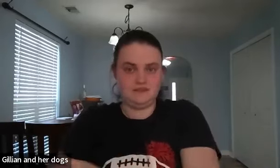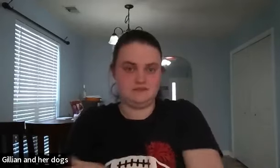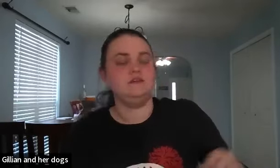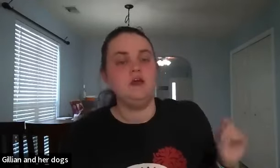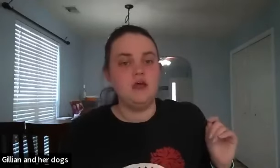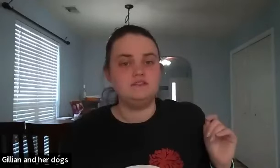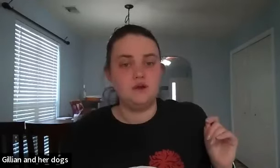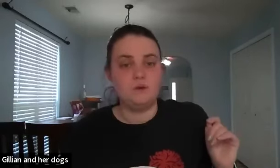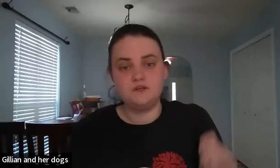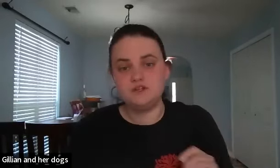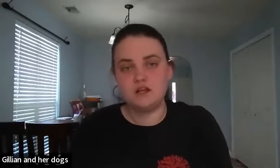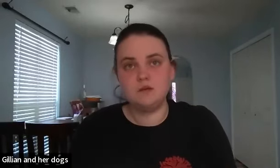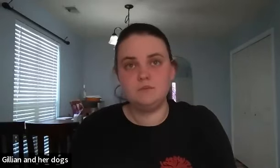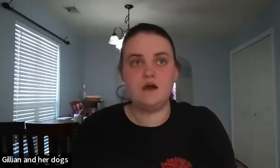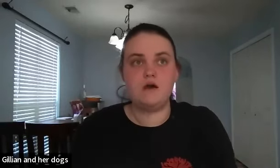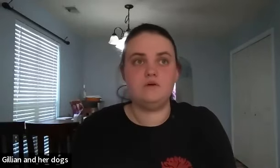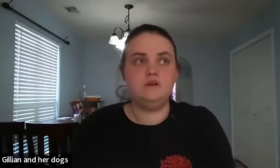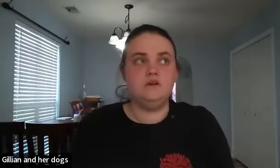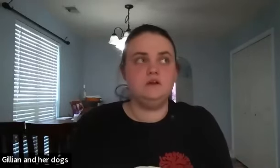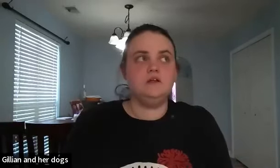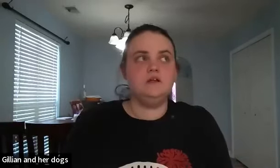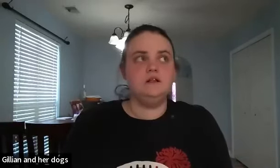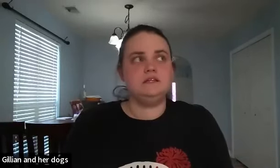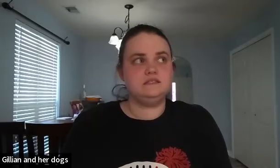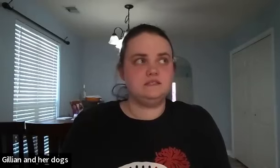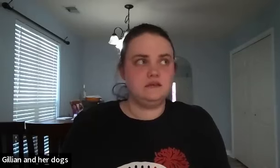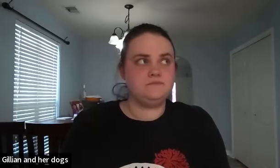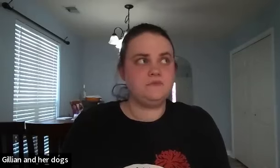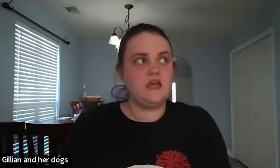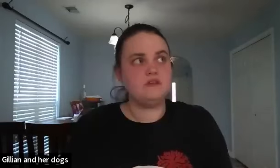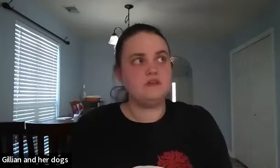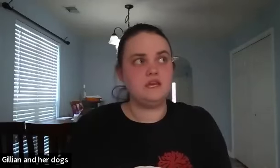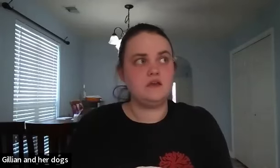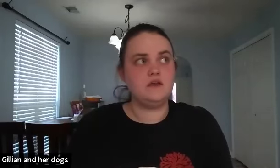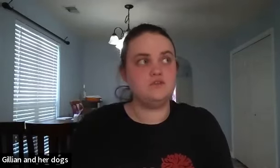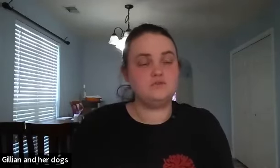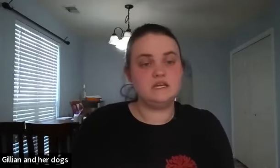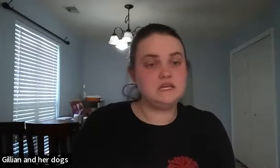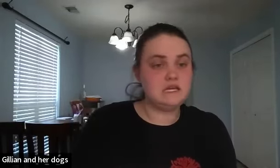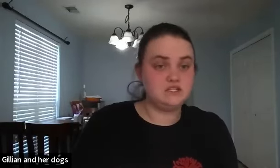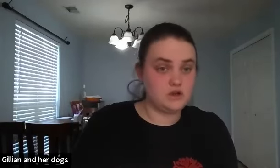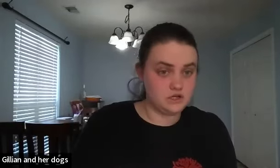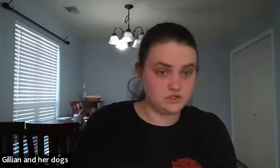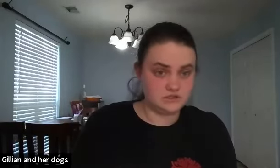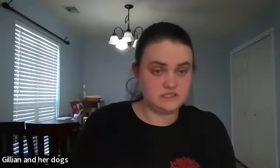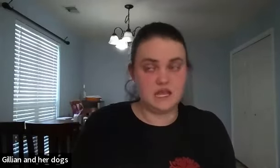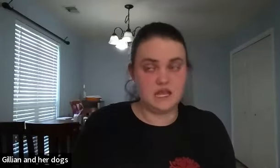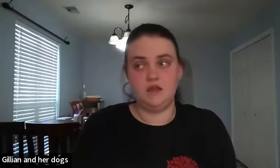Yes. So if you're talking about, let's see, having three daughters and